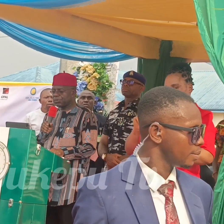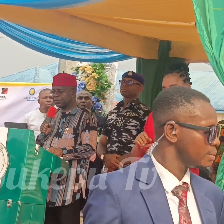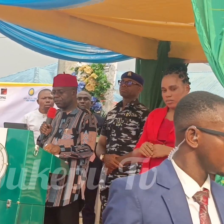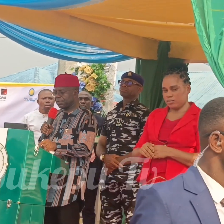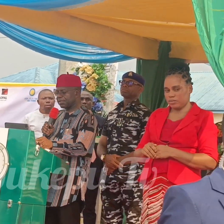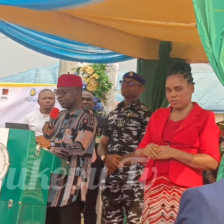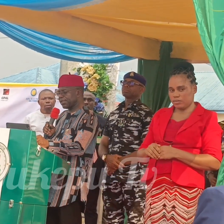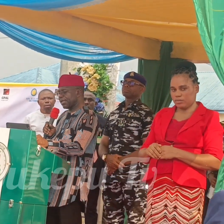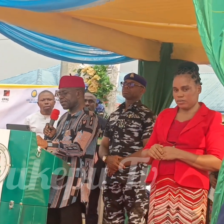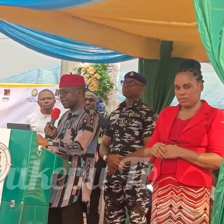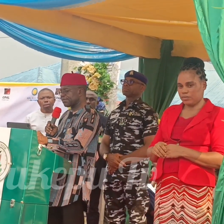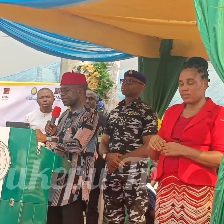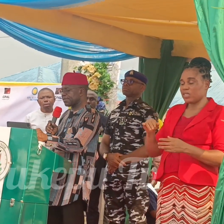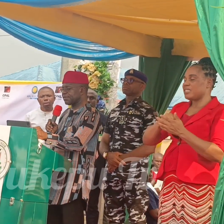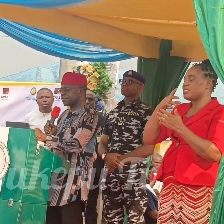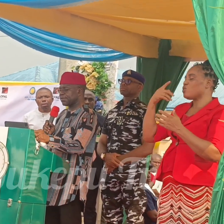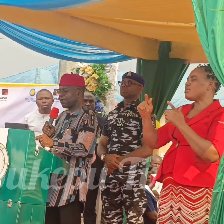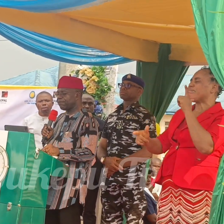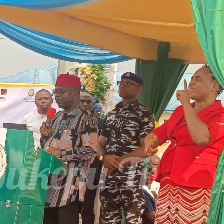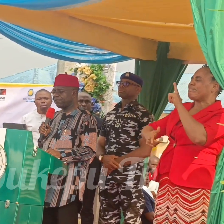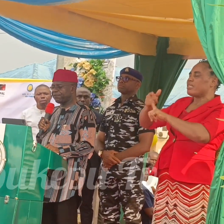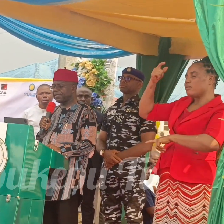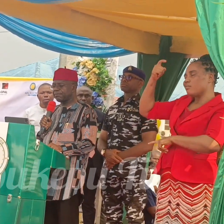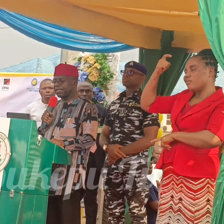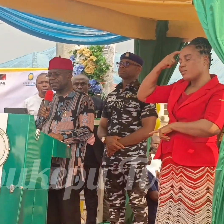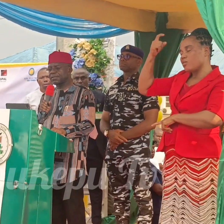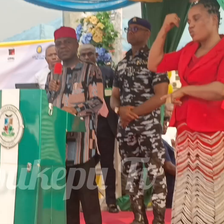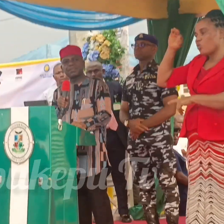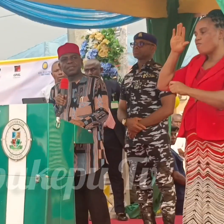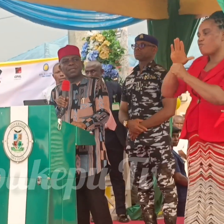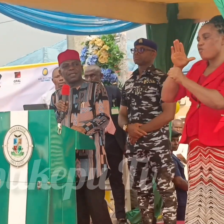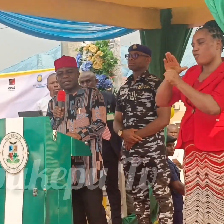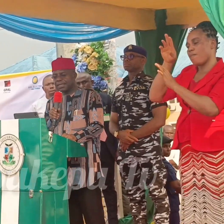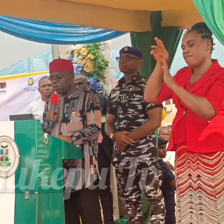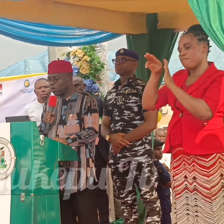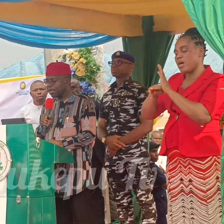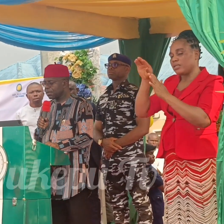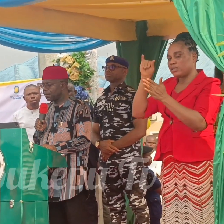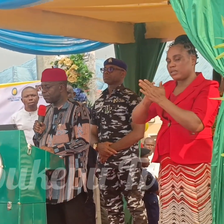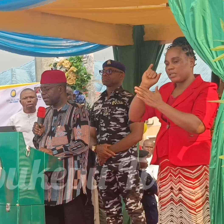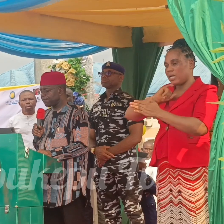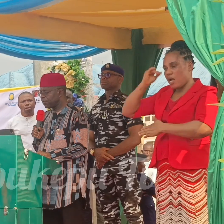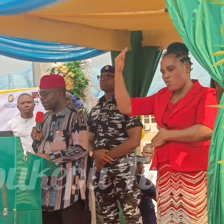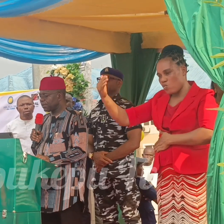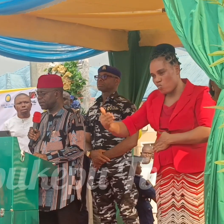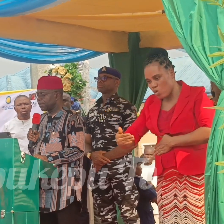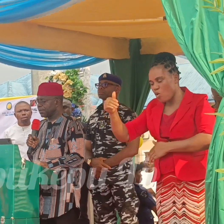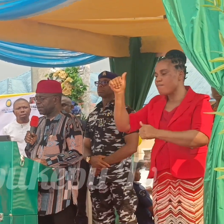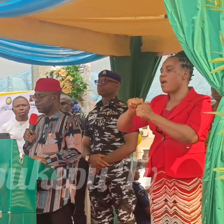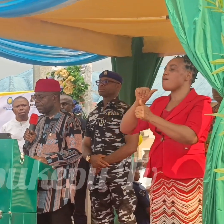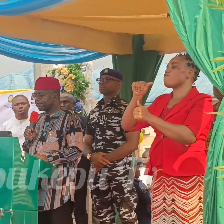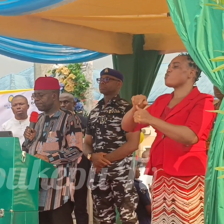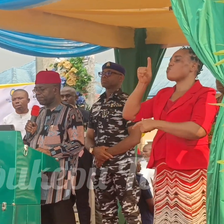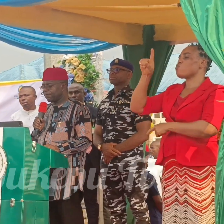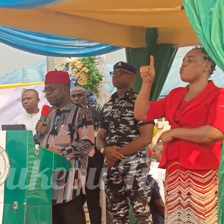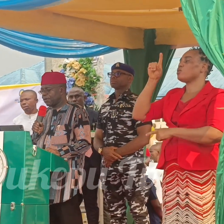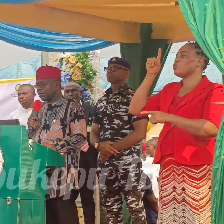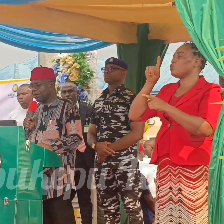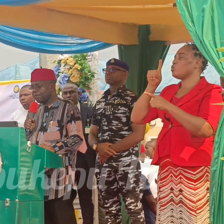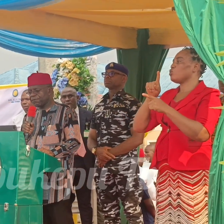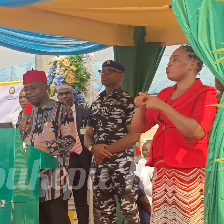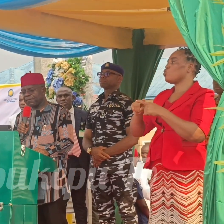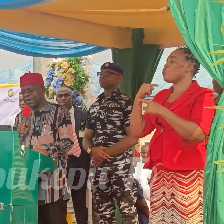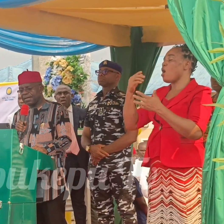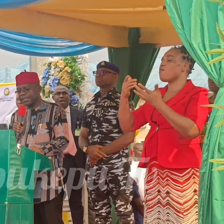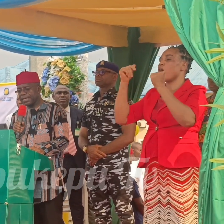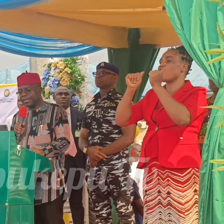It is with a great sense of fulfillment that I welcome everyone who has come